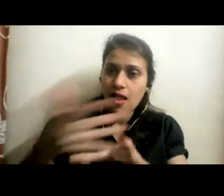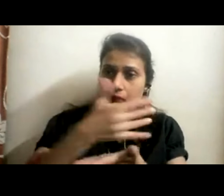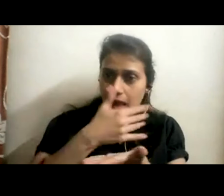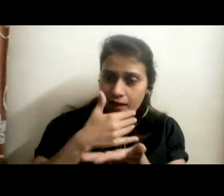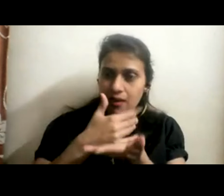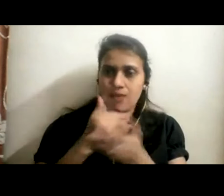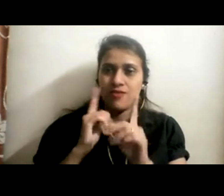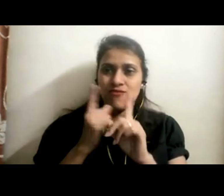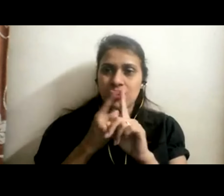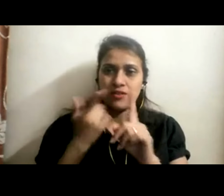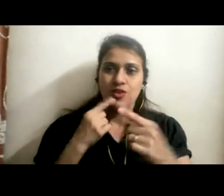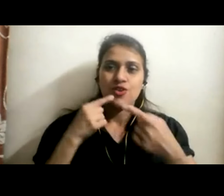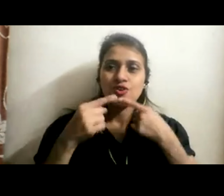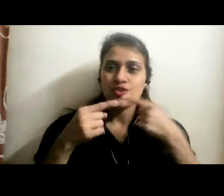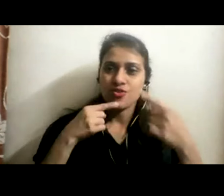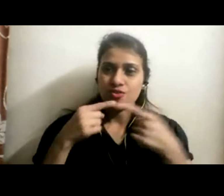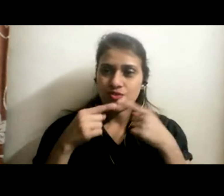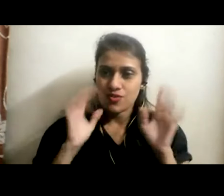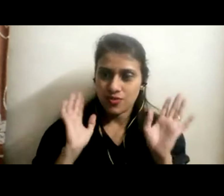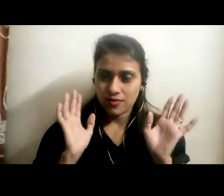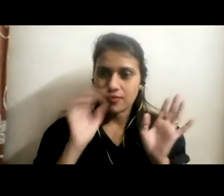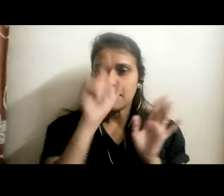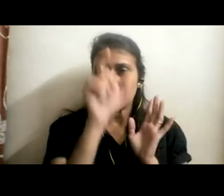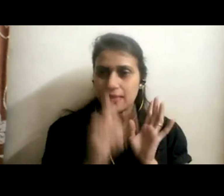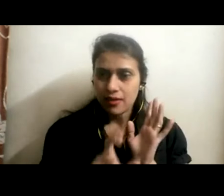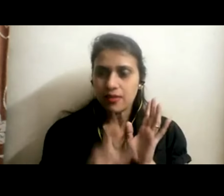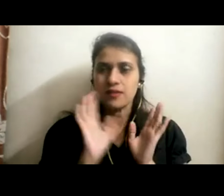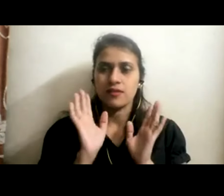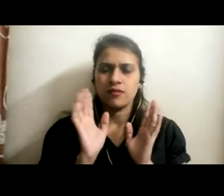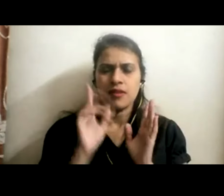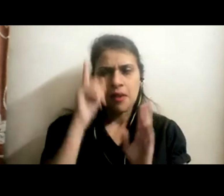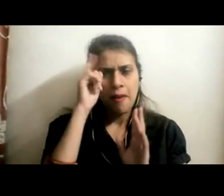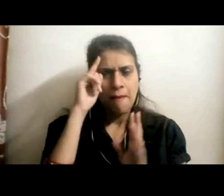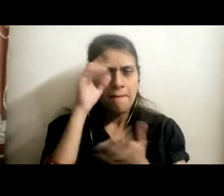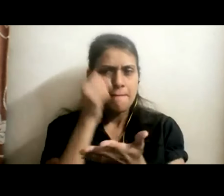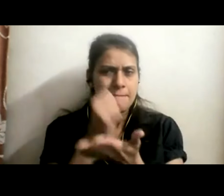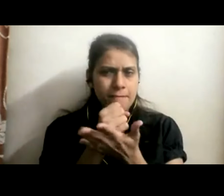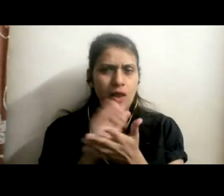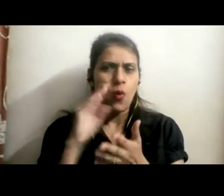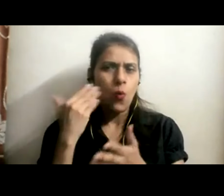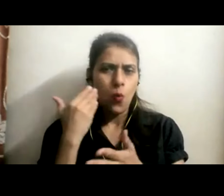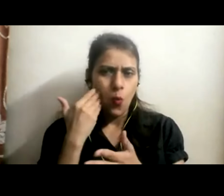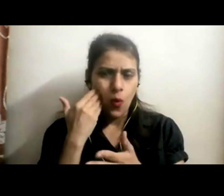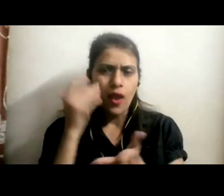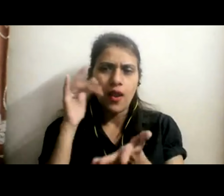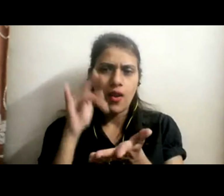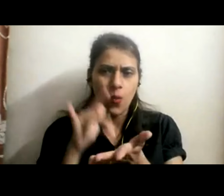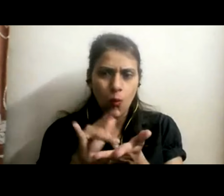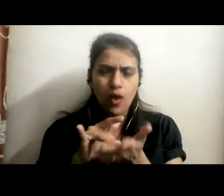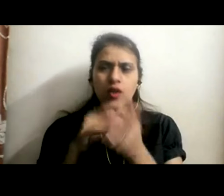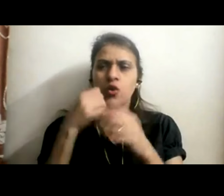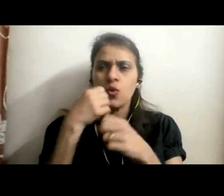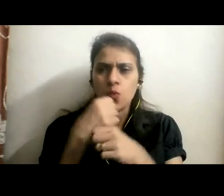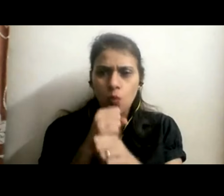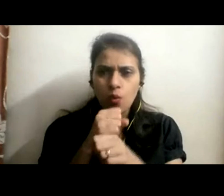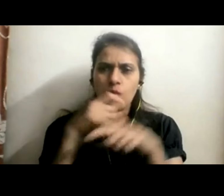a interview, I prepare an interview schedule where I write down. So that set of 20 questions that you're